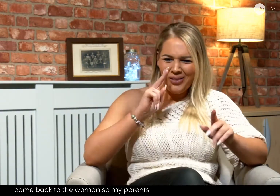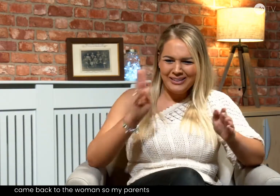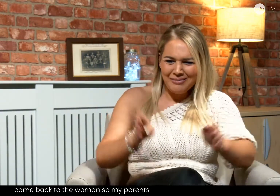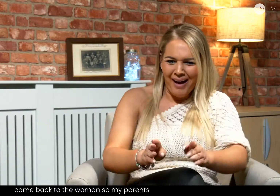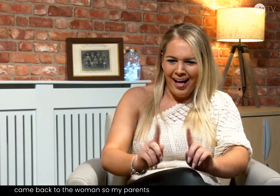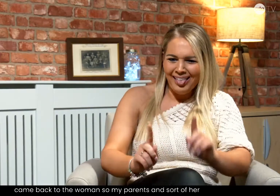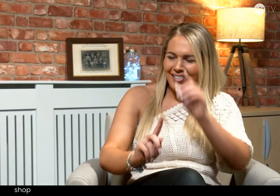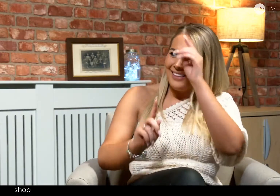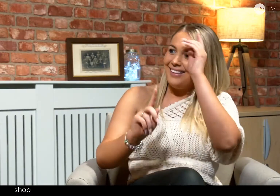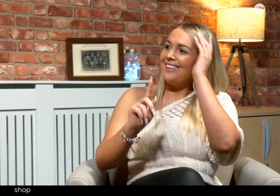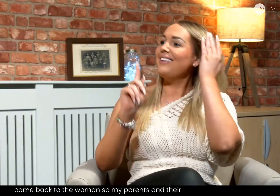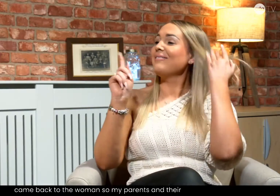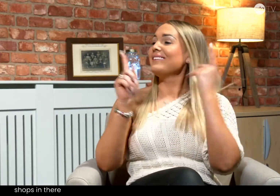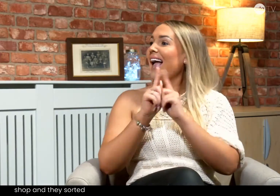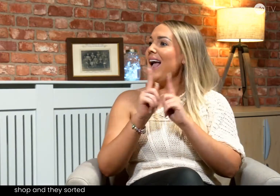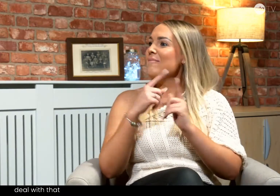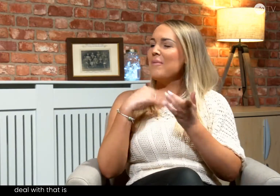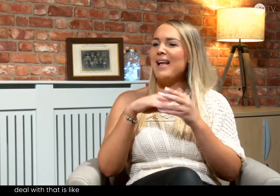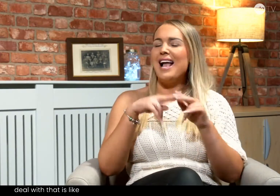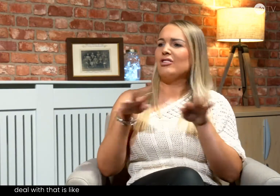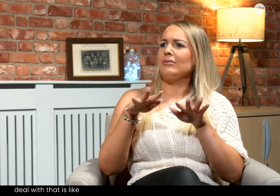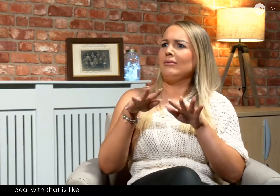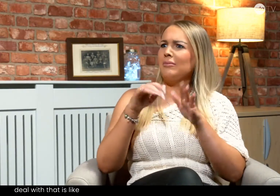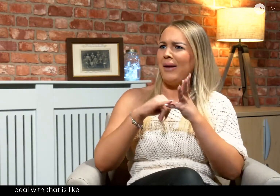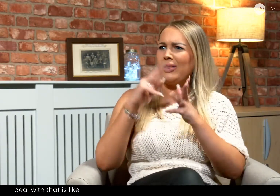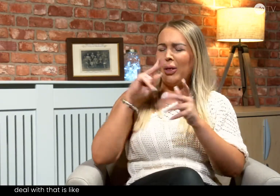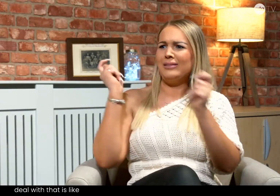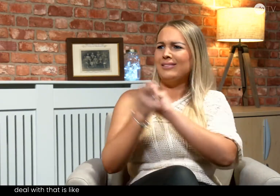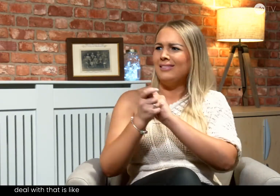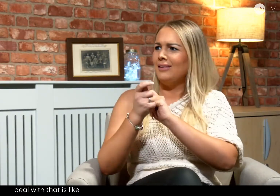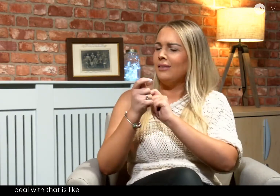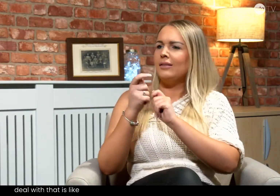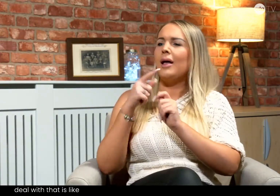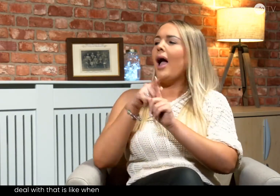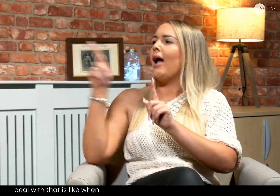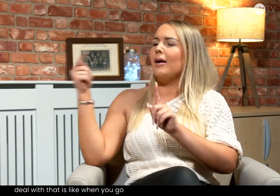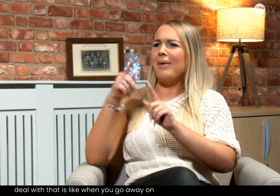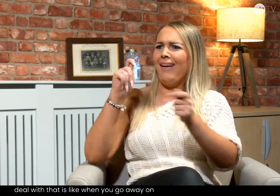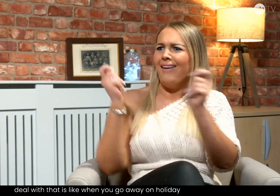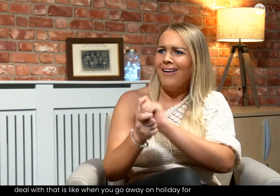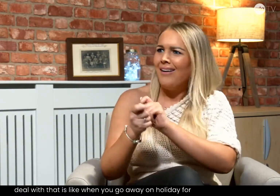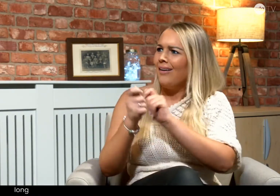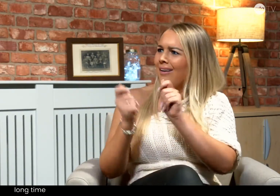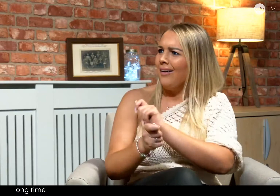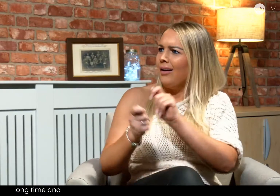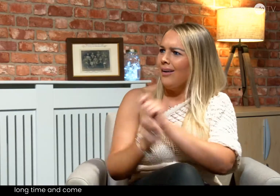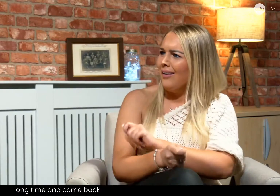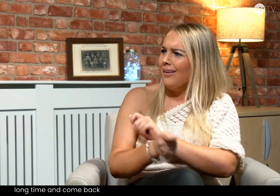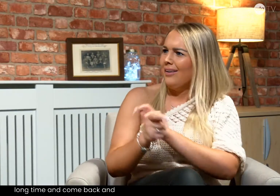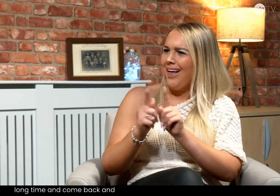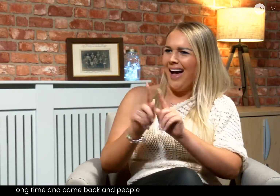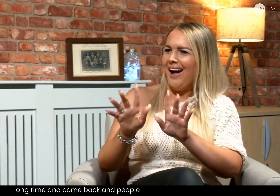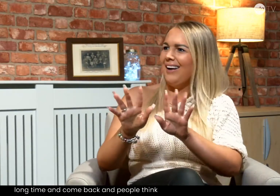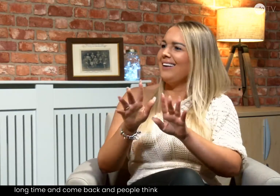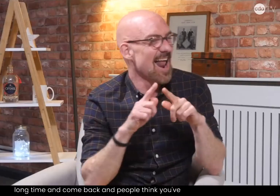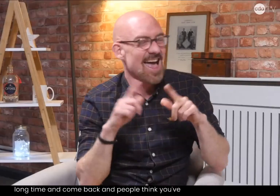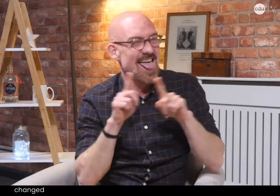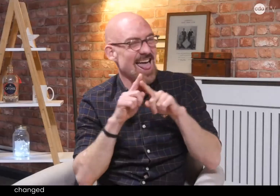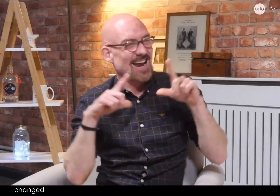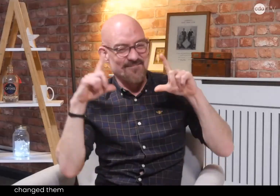deal with that. It's like when you go away on holiday for a long time and come back and people think you've changed, and you know, every time I went